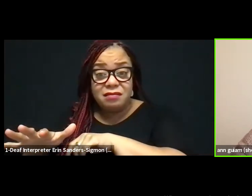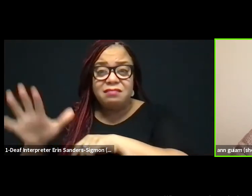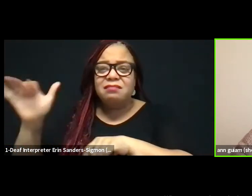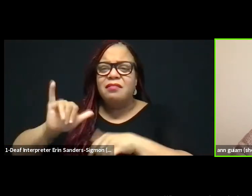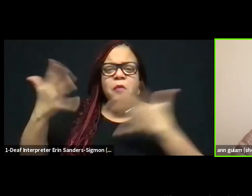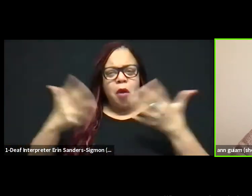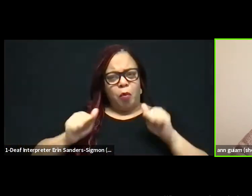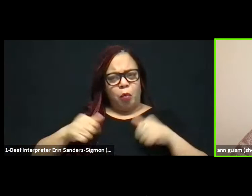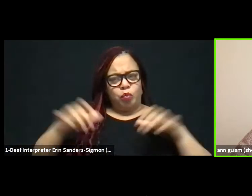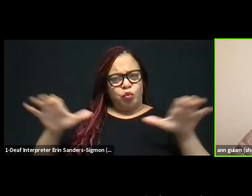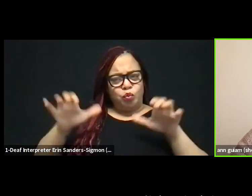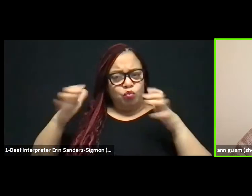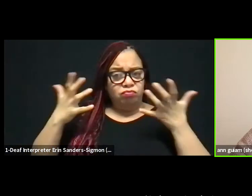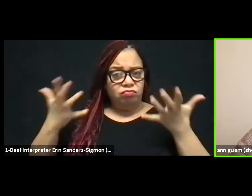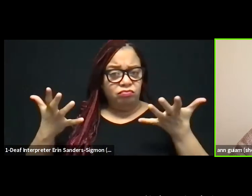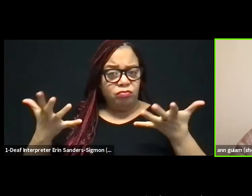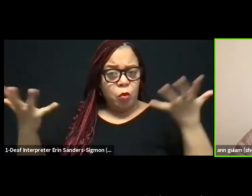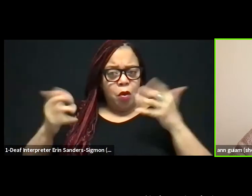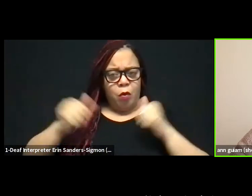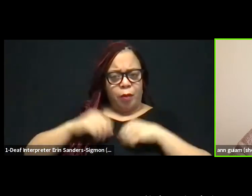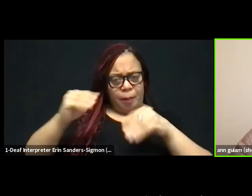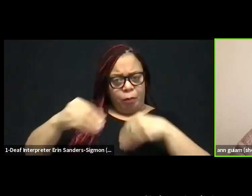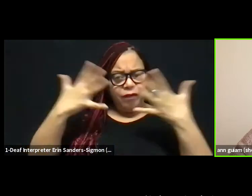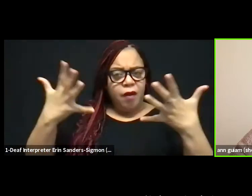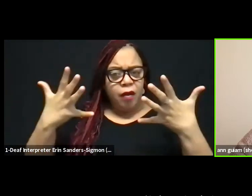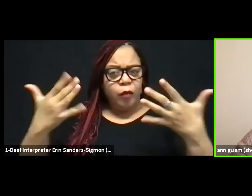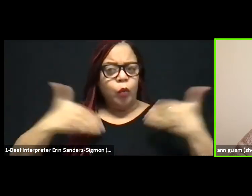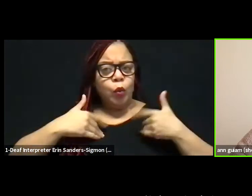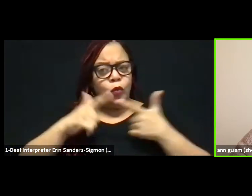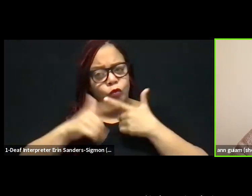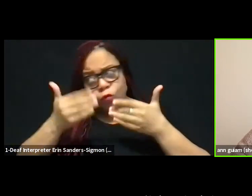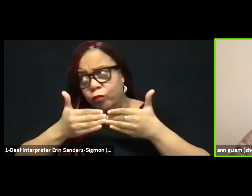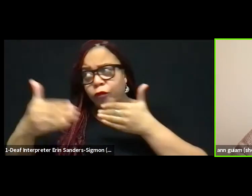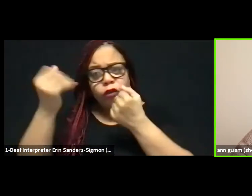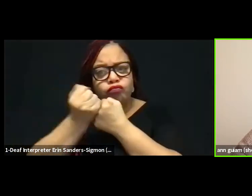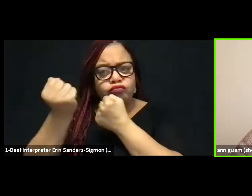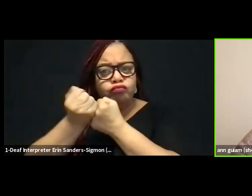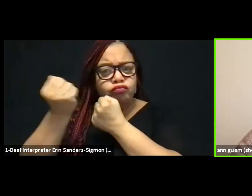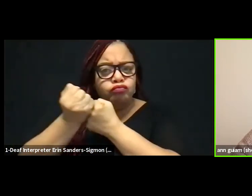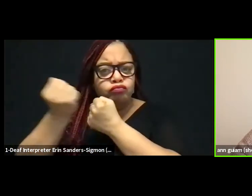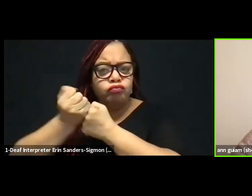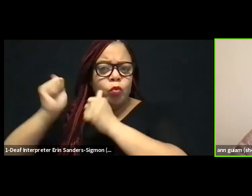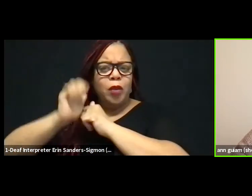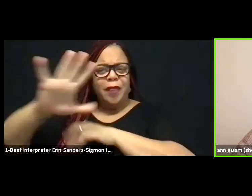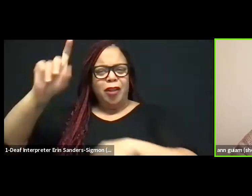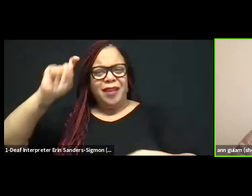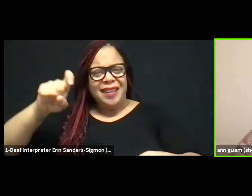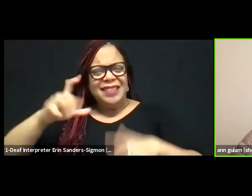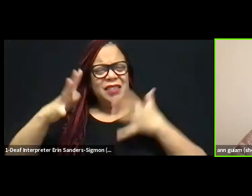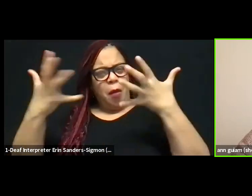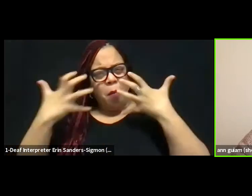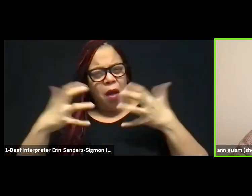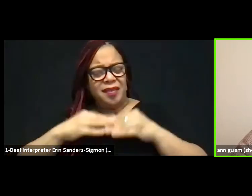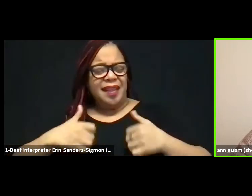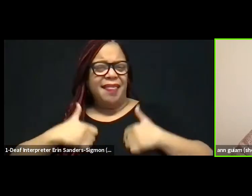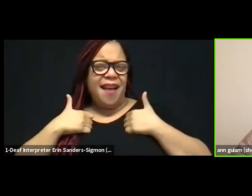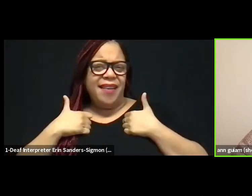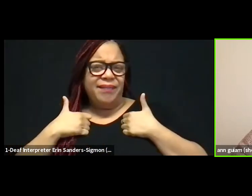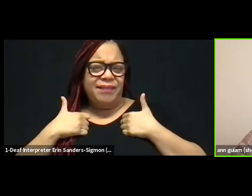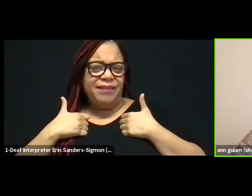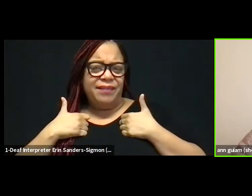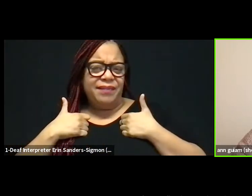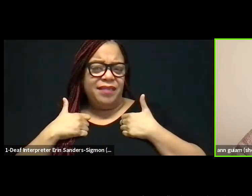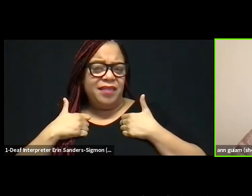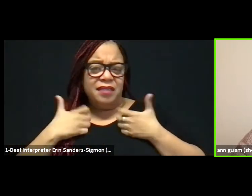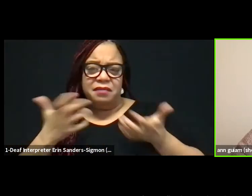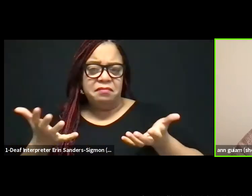in life, to further flourish and just give more spaces and resources that needs to be opened up